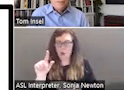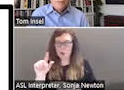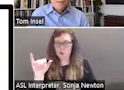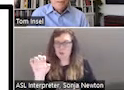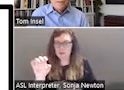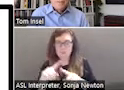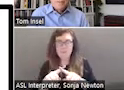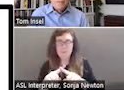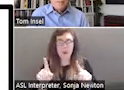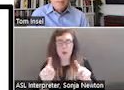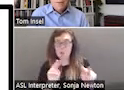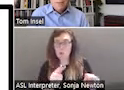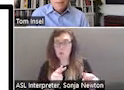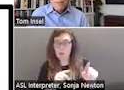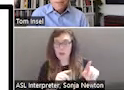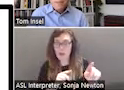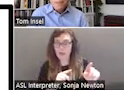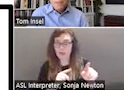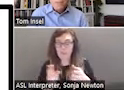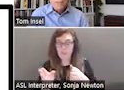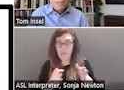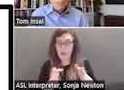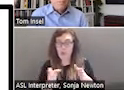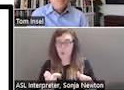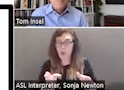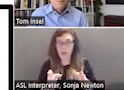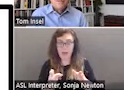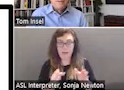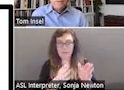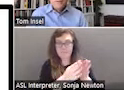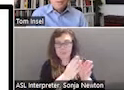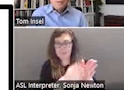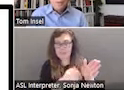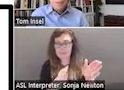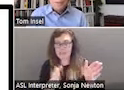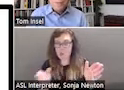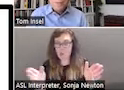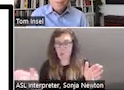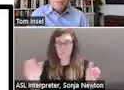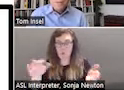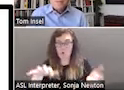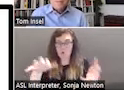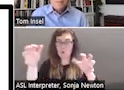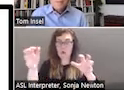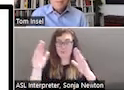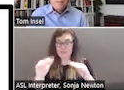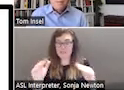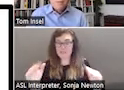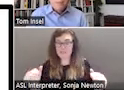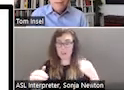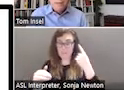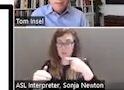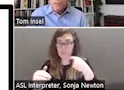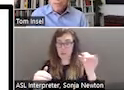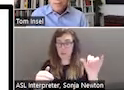look at the pathway that we think about, this continuum for what a crisis system should look like, that the question